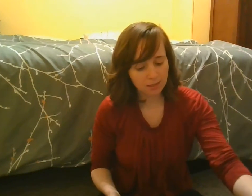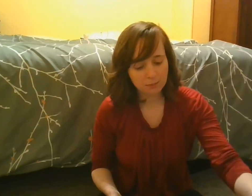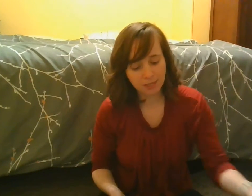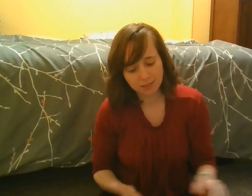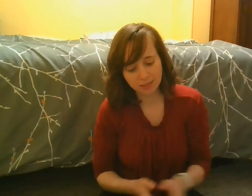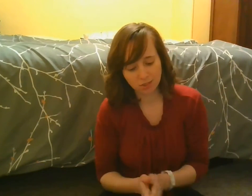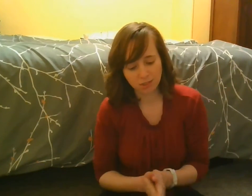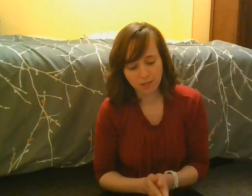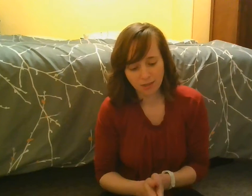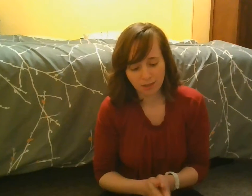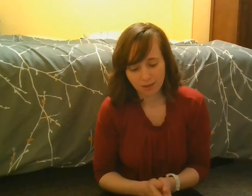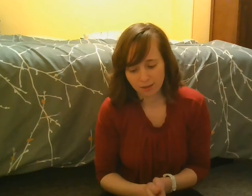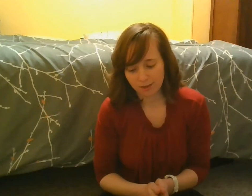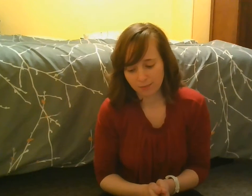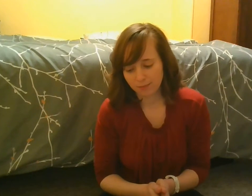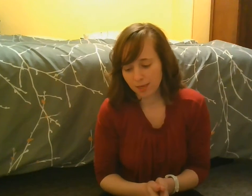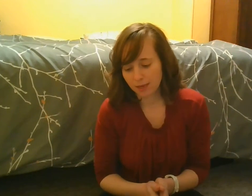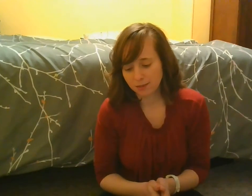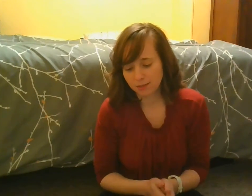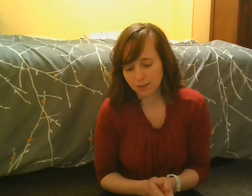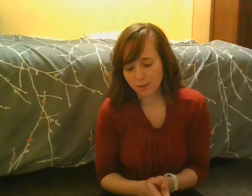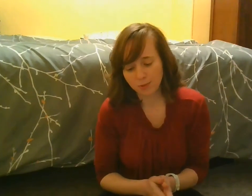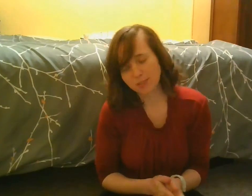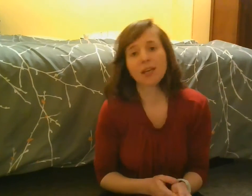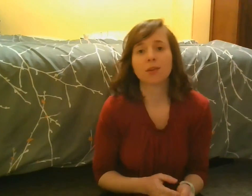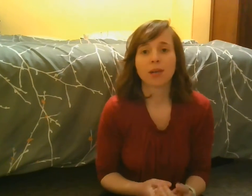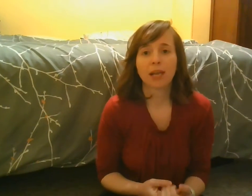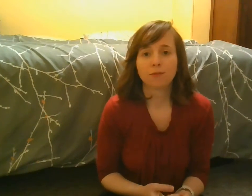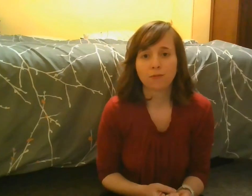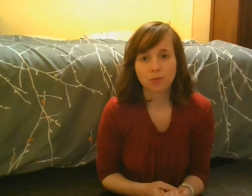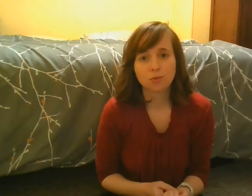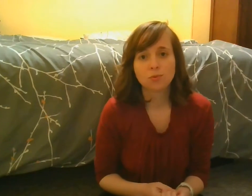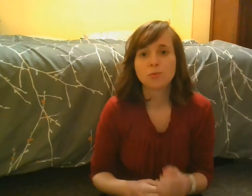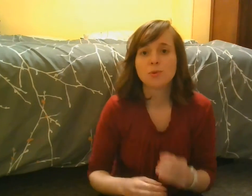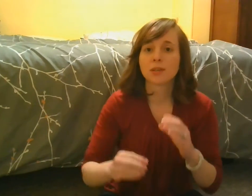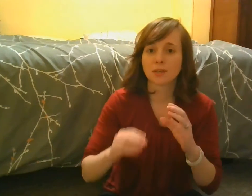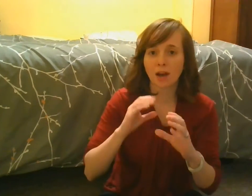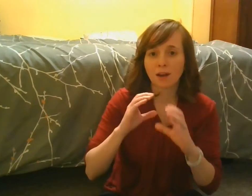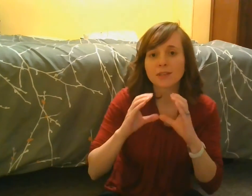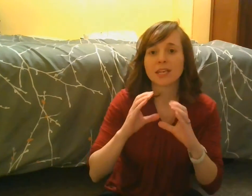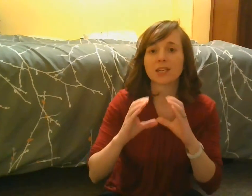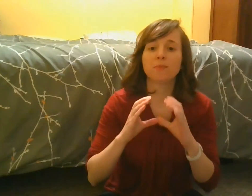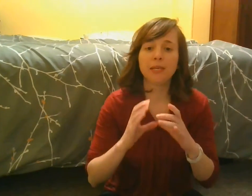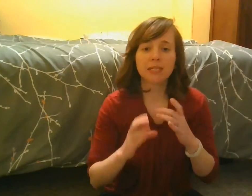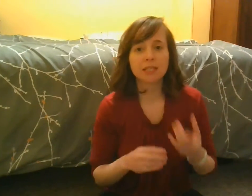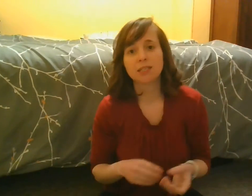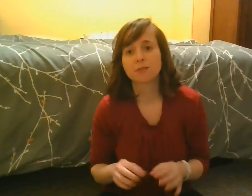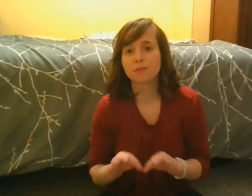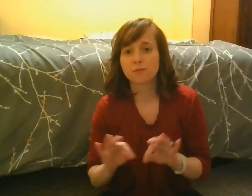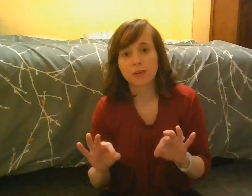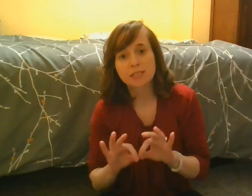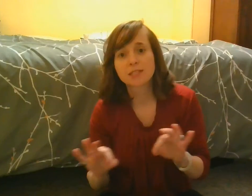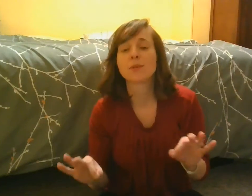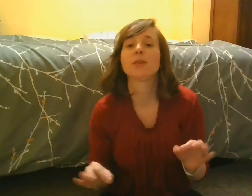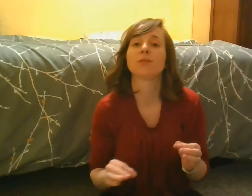this past session. And I put together a few conversation pieces and different phrases that we could use